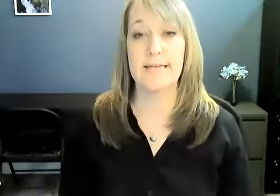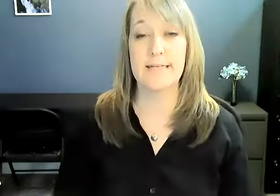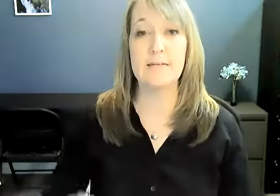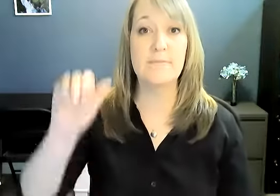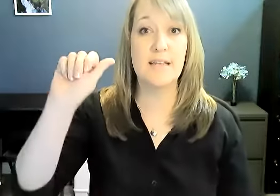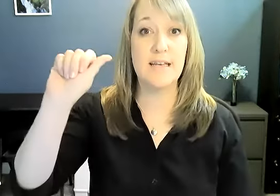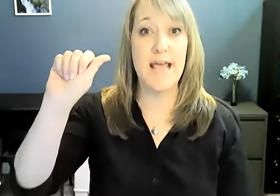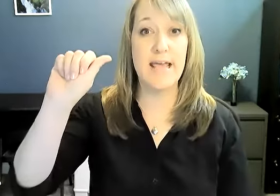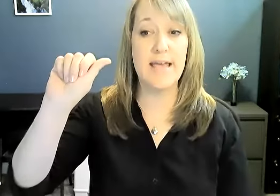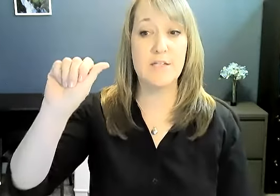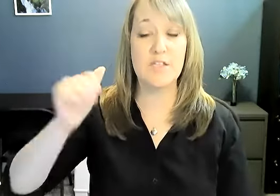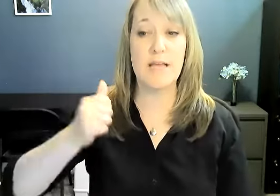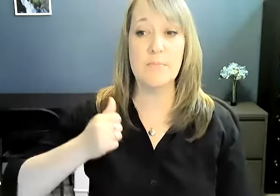Canada, an A hand shape,